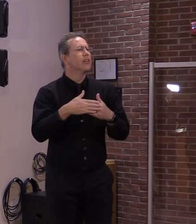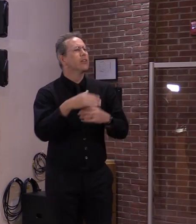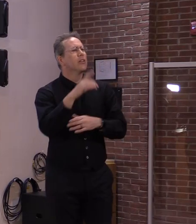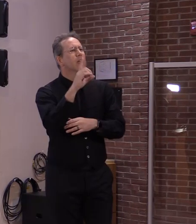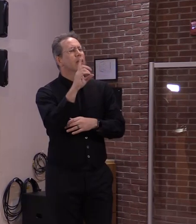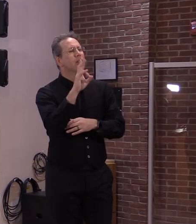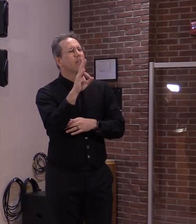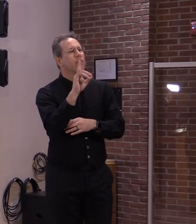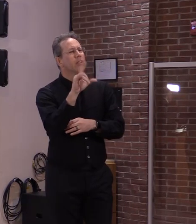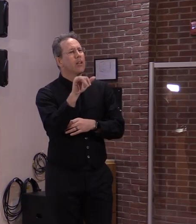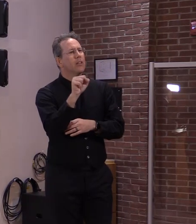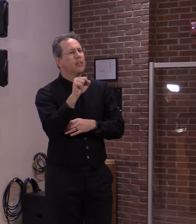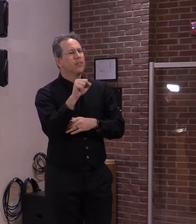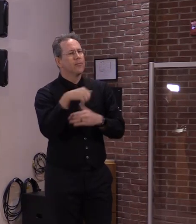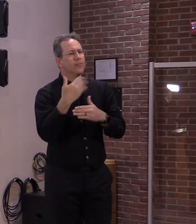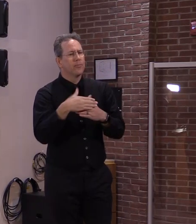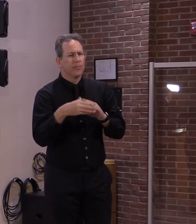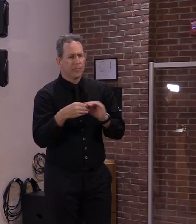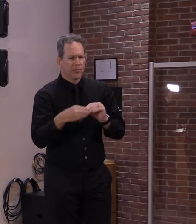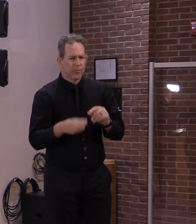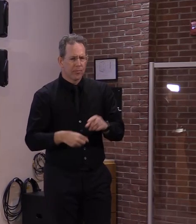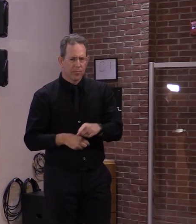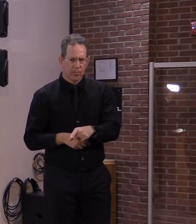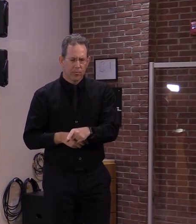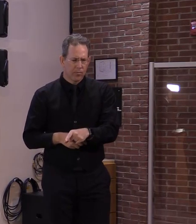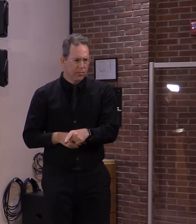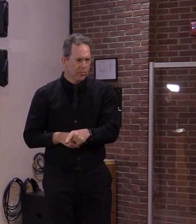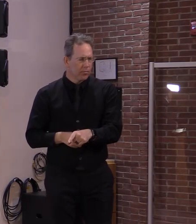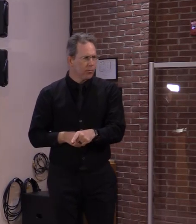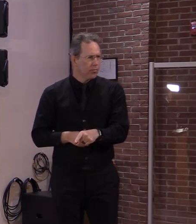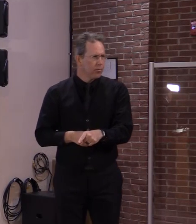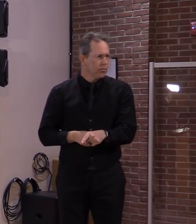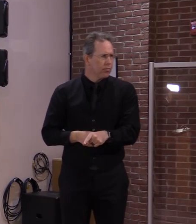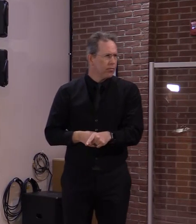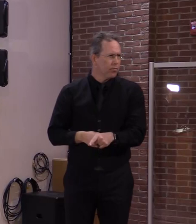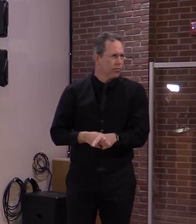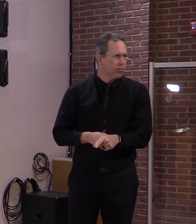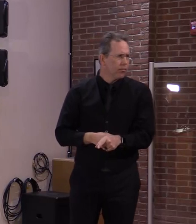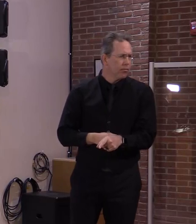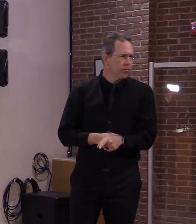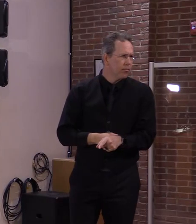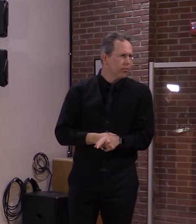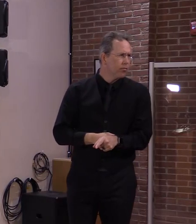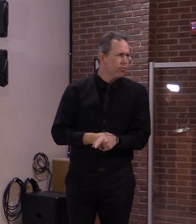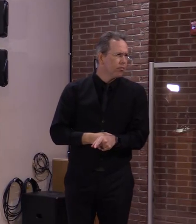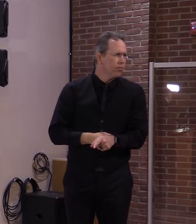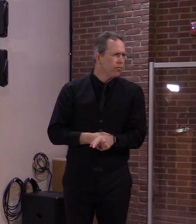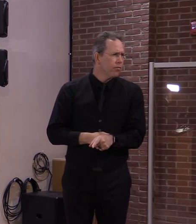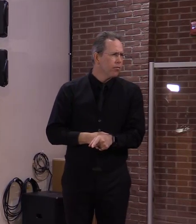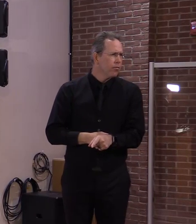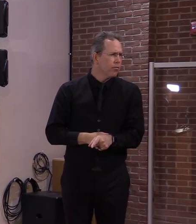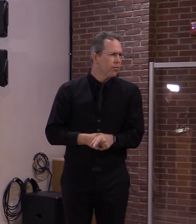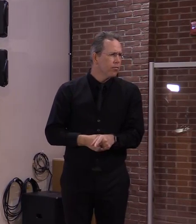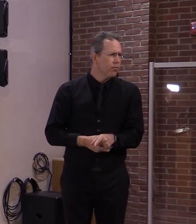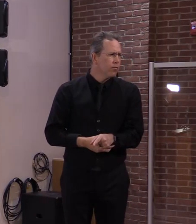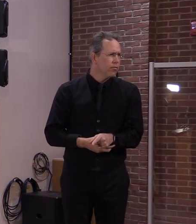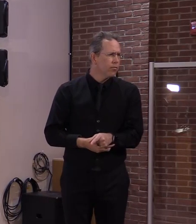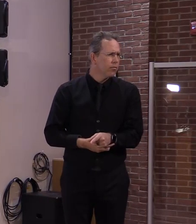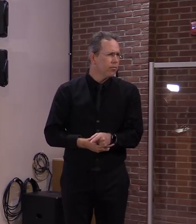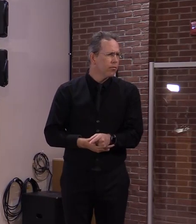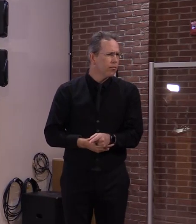Ann Wallace Allen, 7 days. Hi there, thanks for taking my question. First, I wanted to ask a little bit more about the vaccine hesitancy. I know that the state